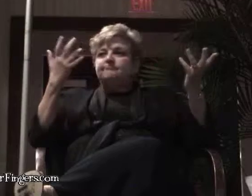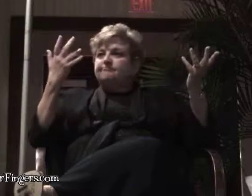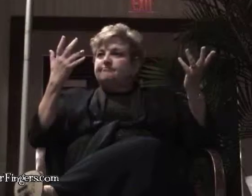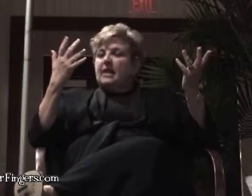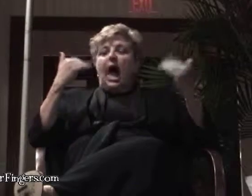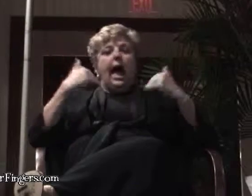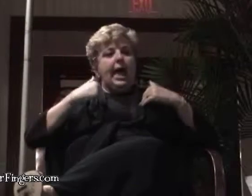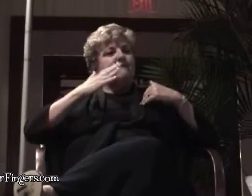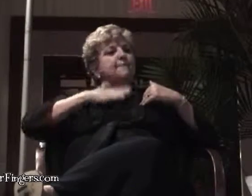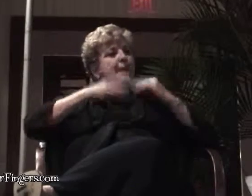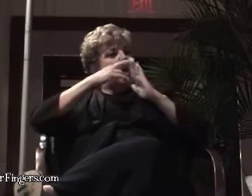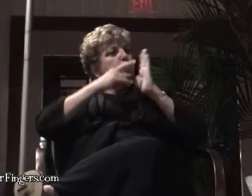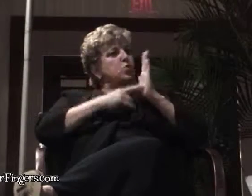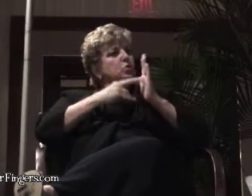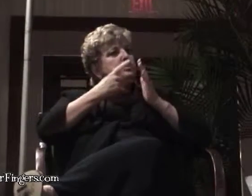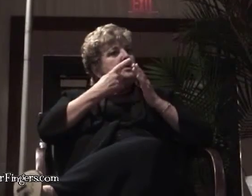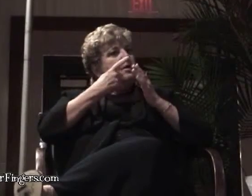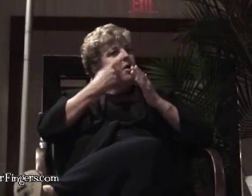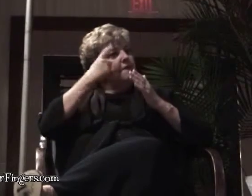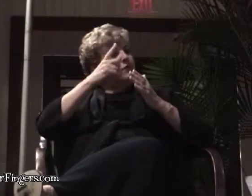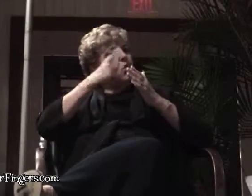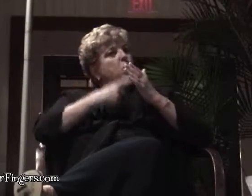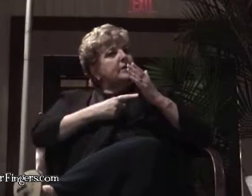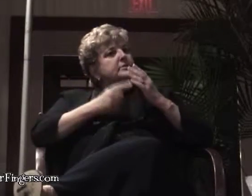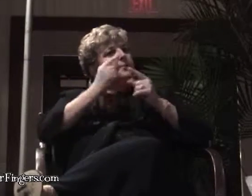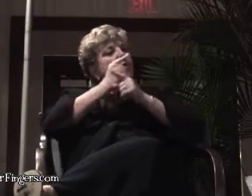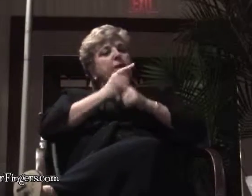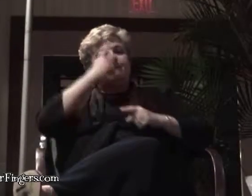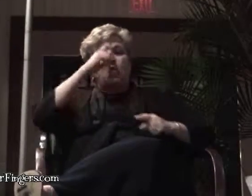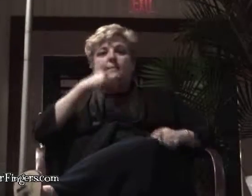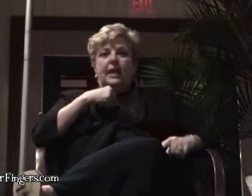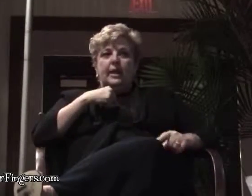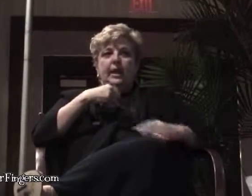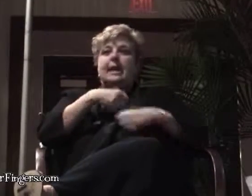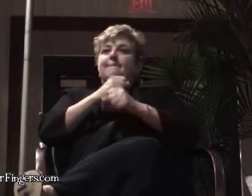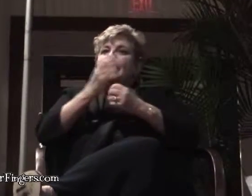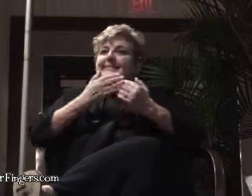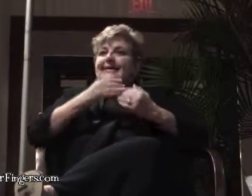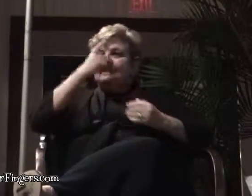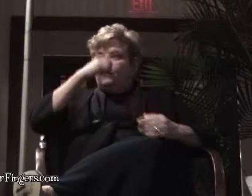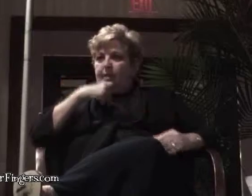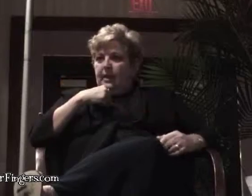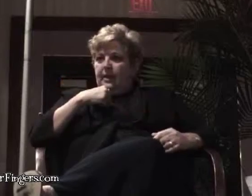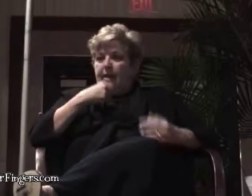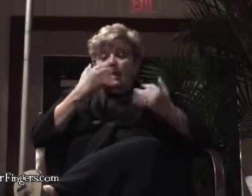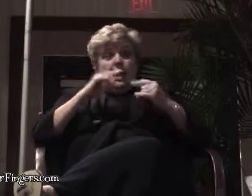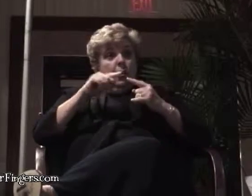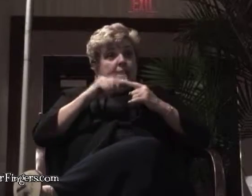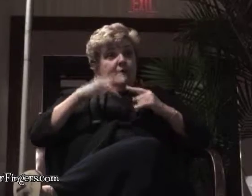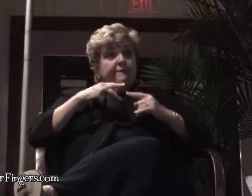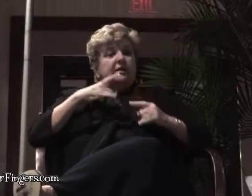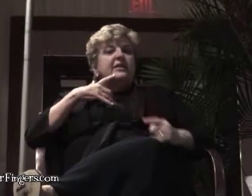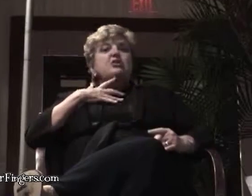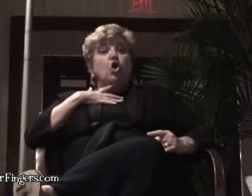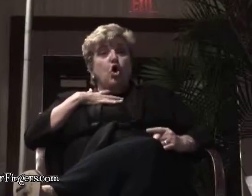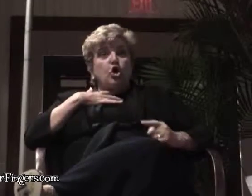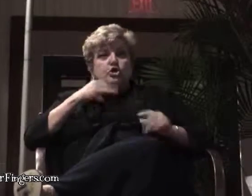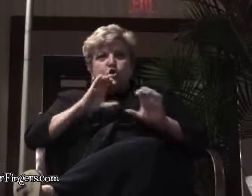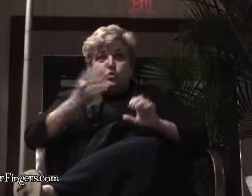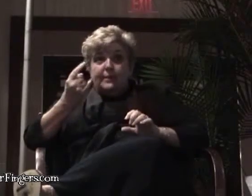set of rules for what my future sex conduct is to be, and it's made it easy for me. Now when I have an urge to do something that's not on my list, I just don't do it.